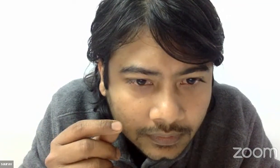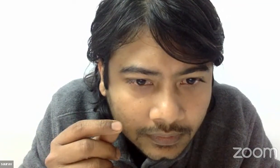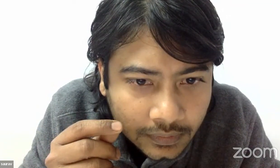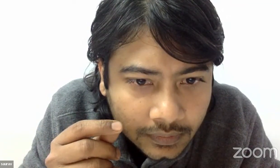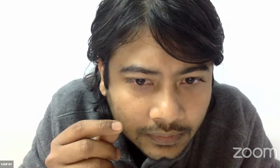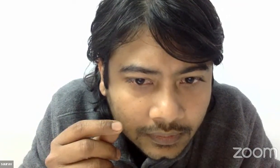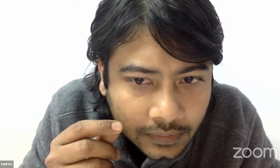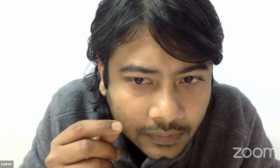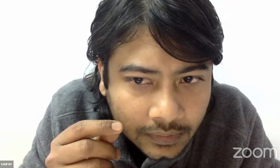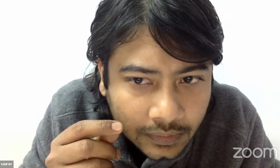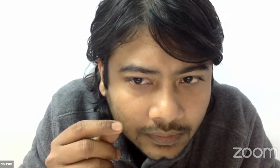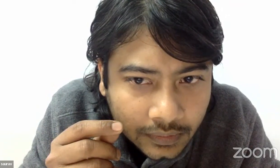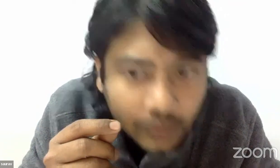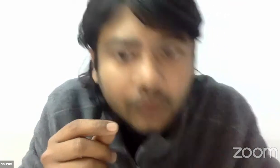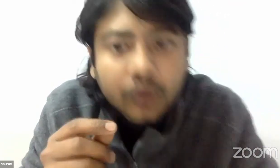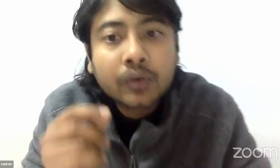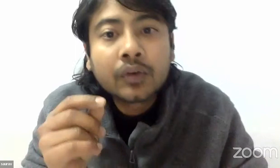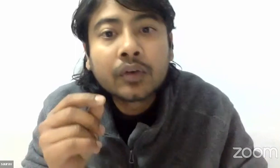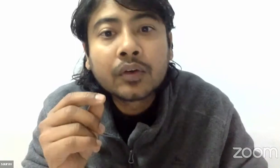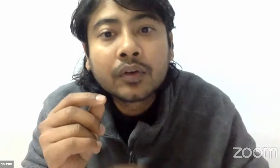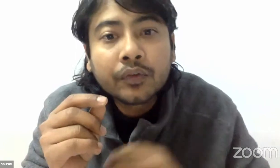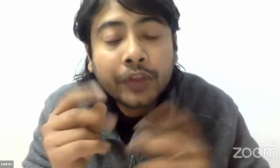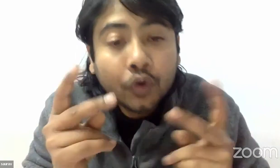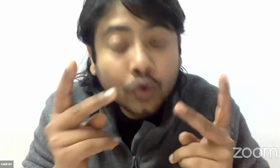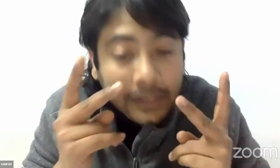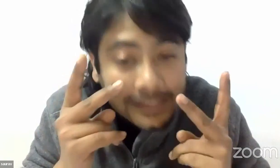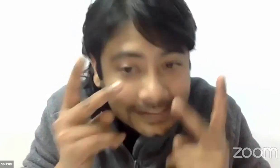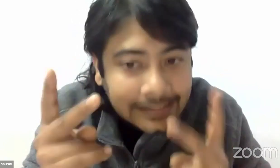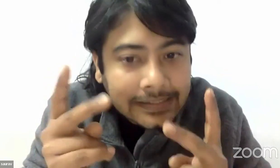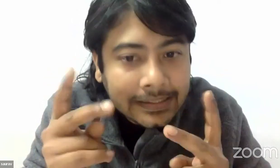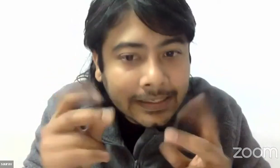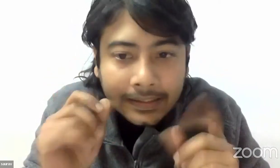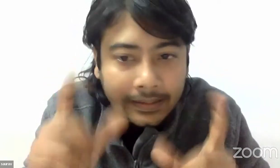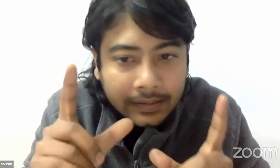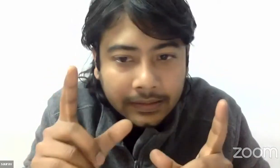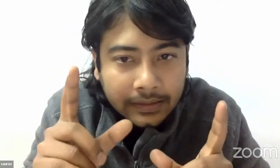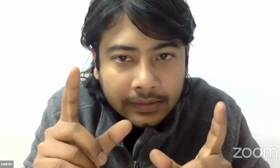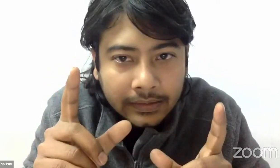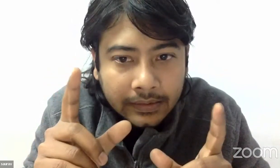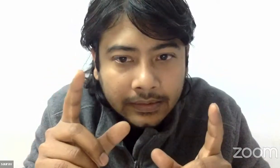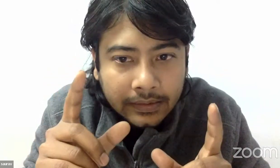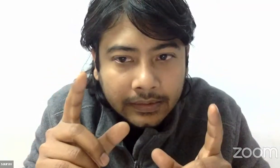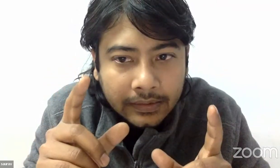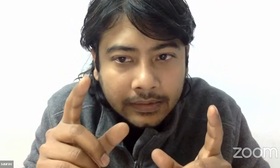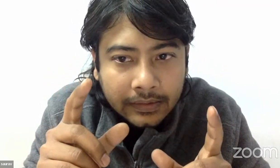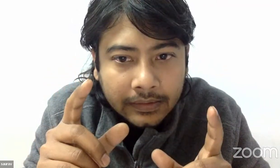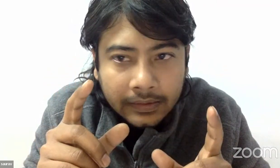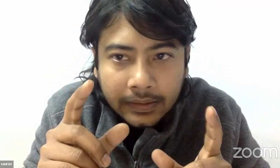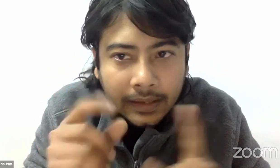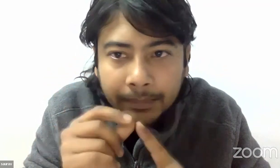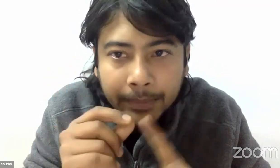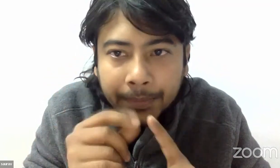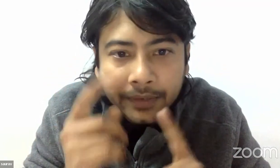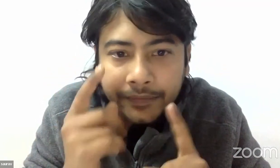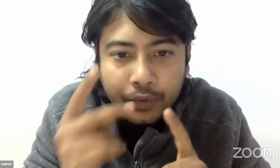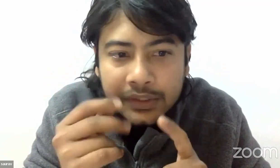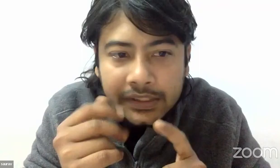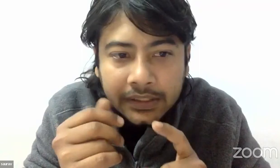I haven't stopped. 1 second. No, Sorry. no. We couldn't see the screen. You couldn't see the screen. Okay. Yeah, the PPT we couldn't see.